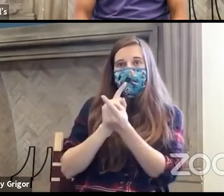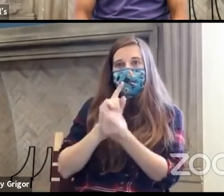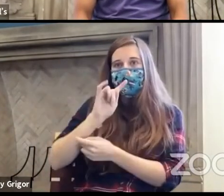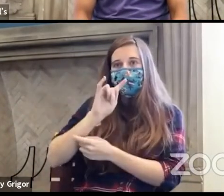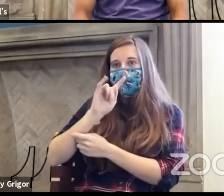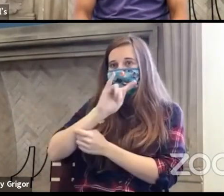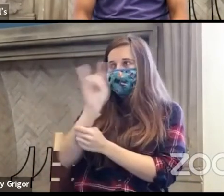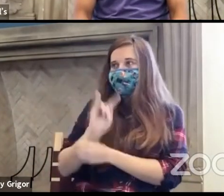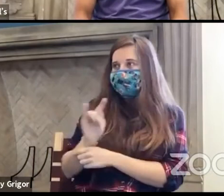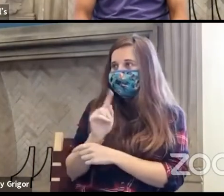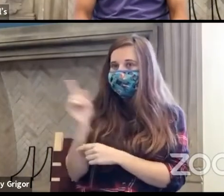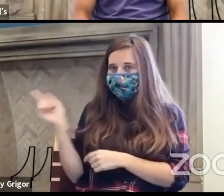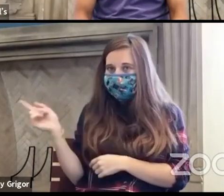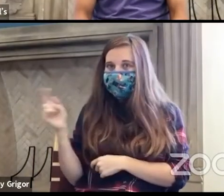Tiz.